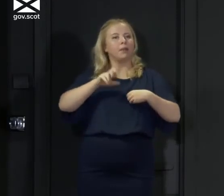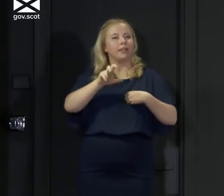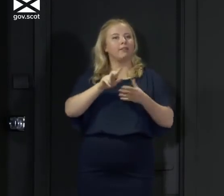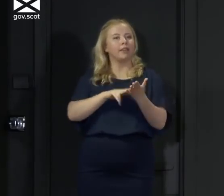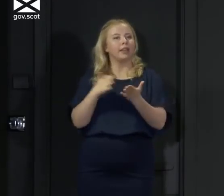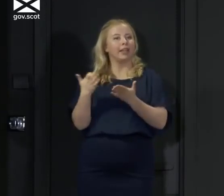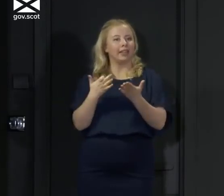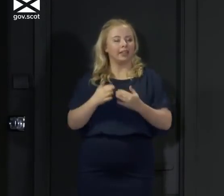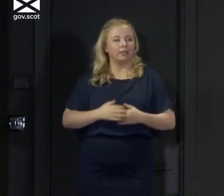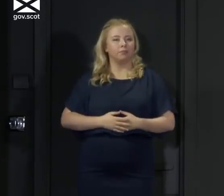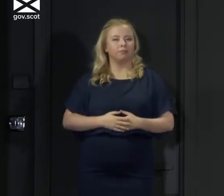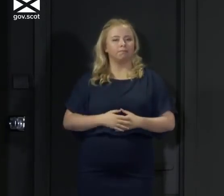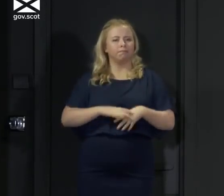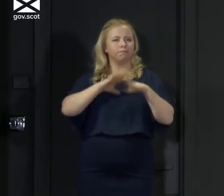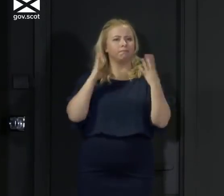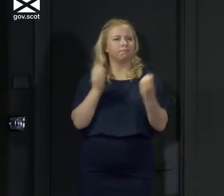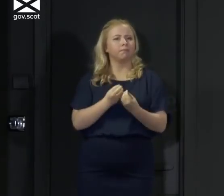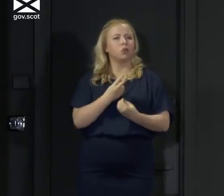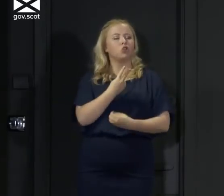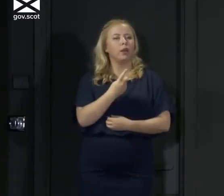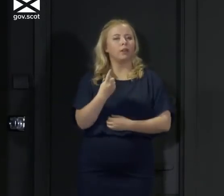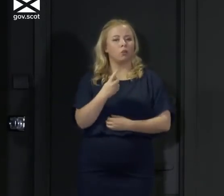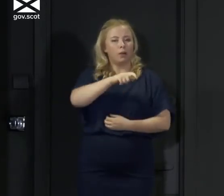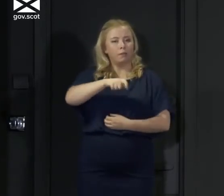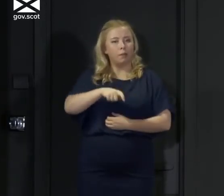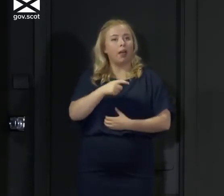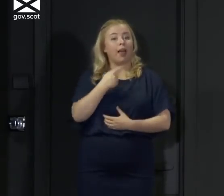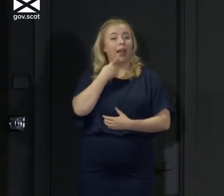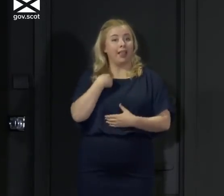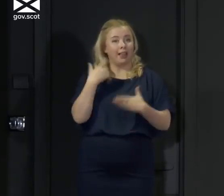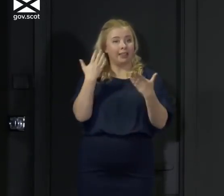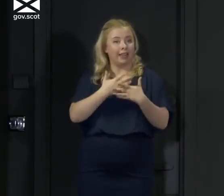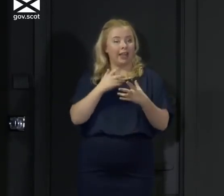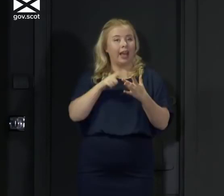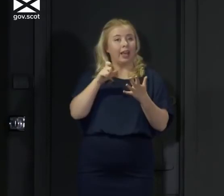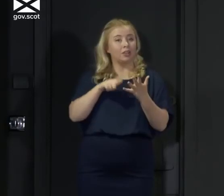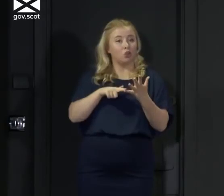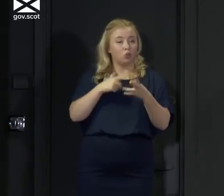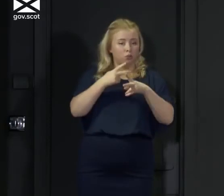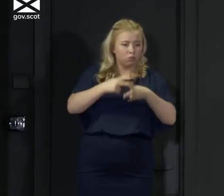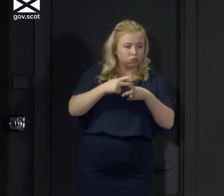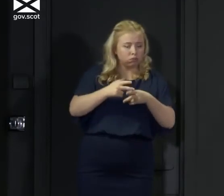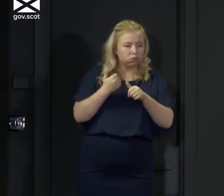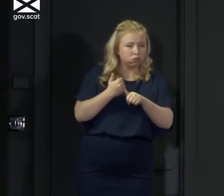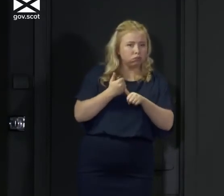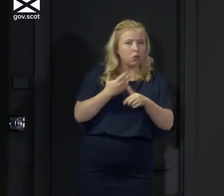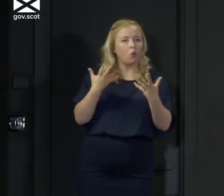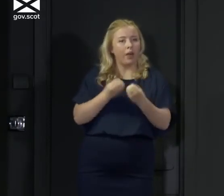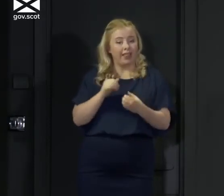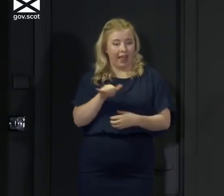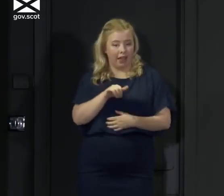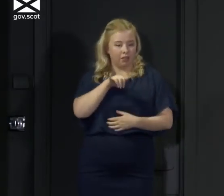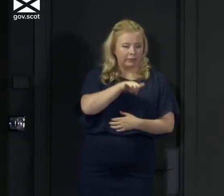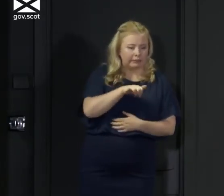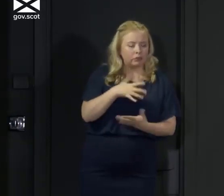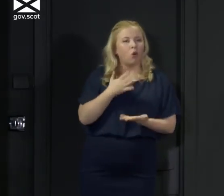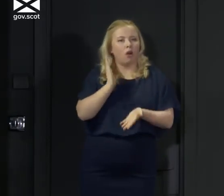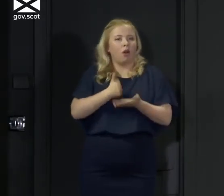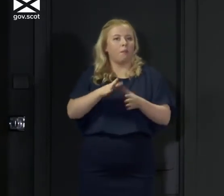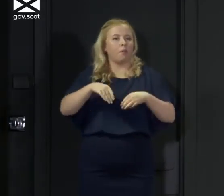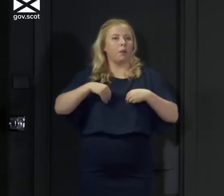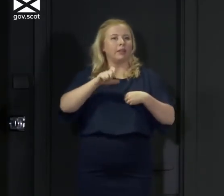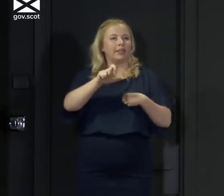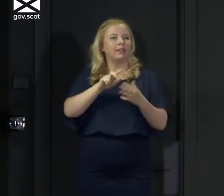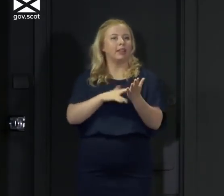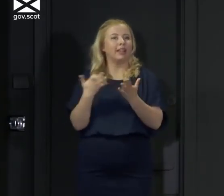hospital. A total of 21 people last night were in intensive care with confirmed or suspected COVID-19, and that is